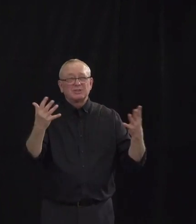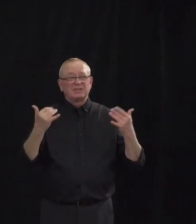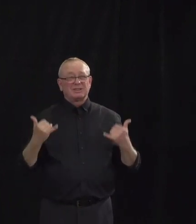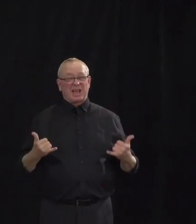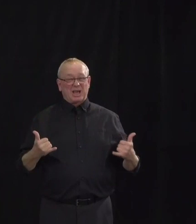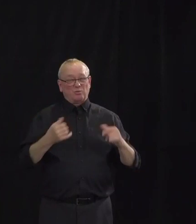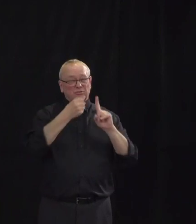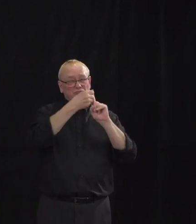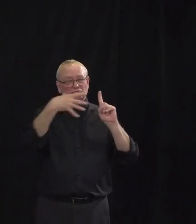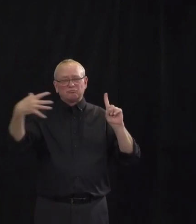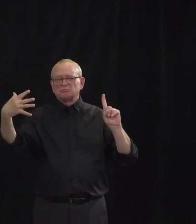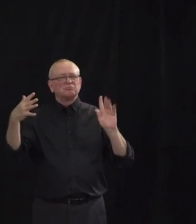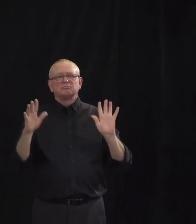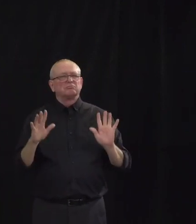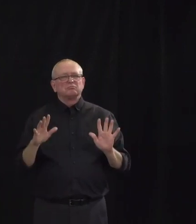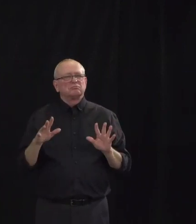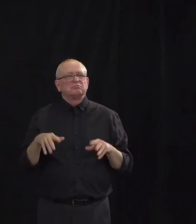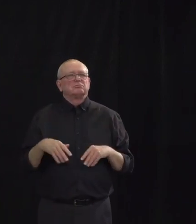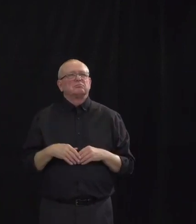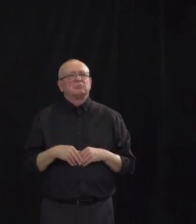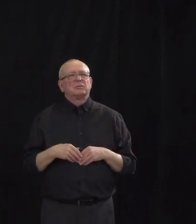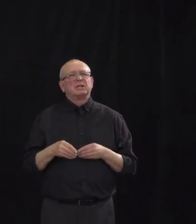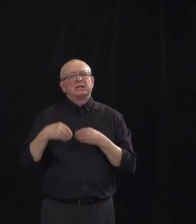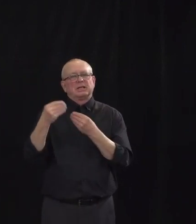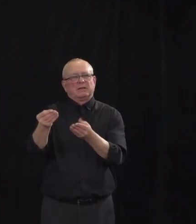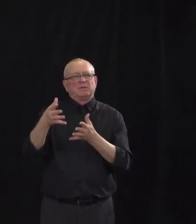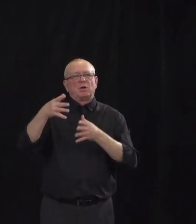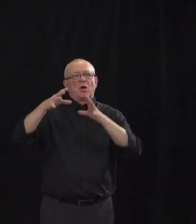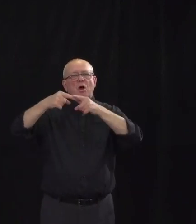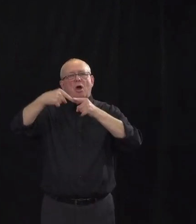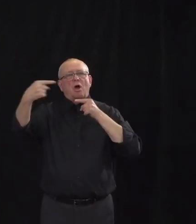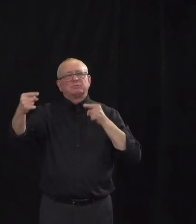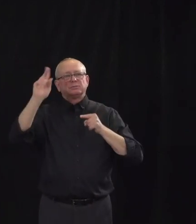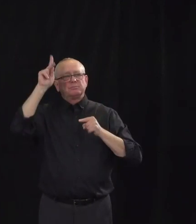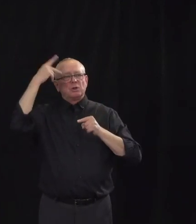opposition time to be able to go over that.